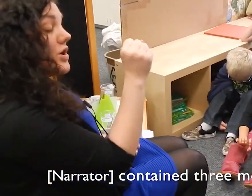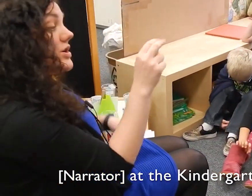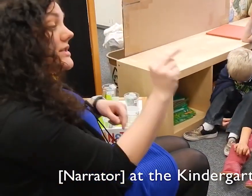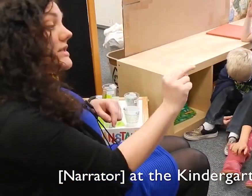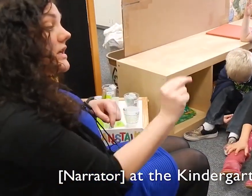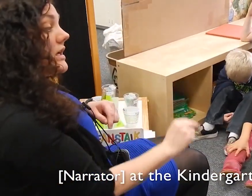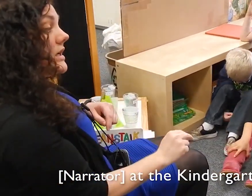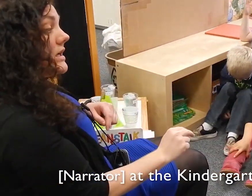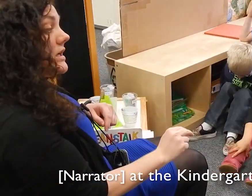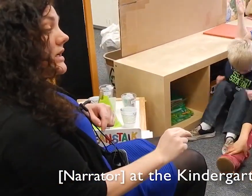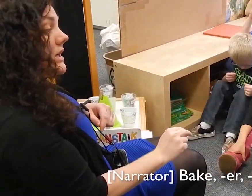morphemes at the kindergarten level.